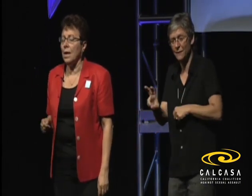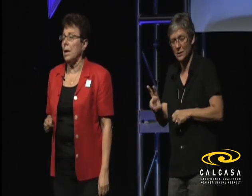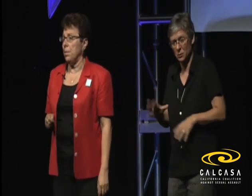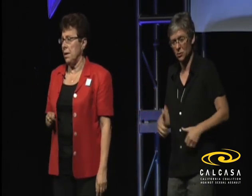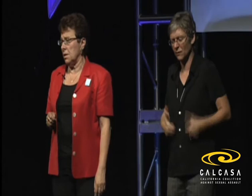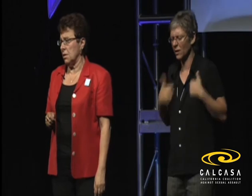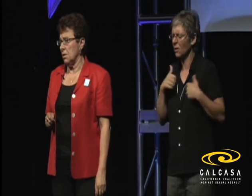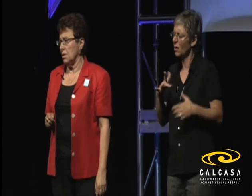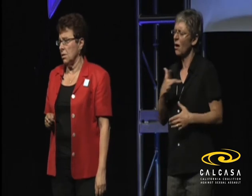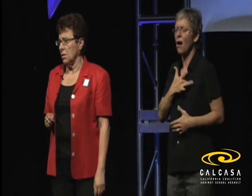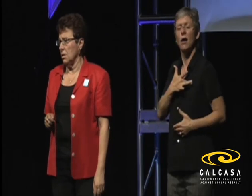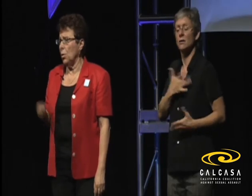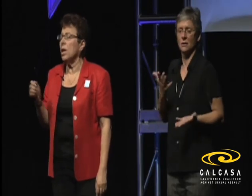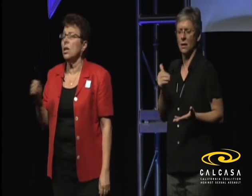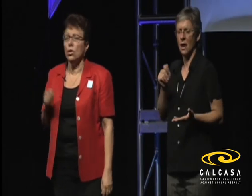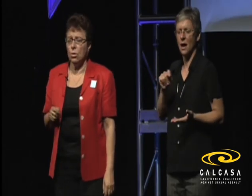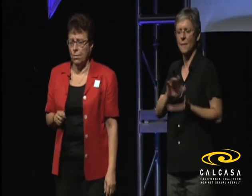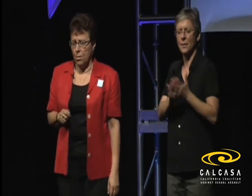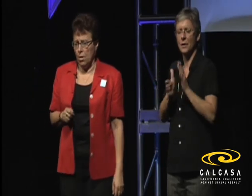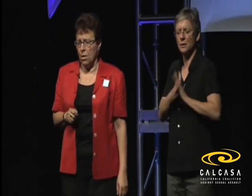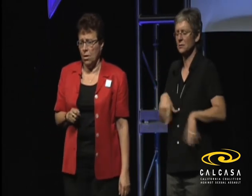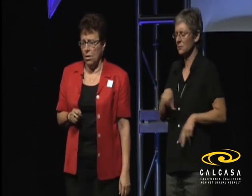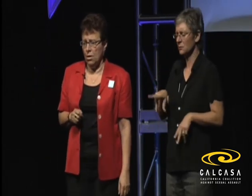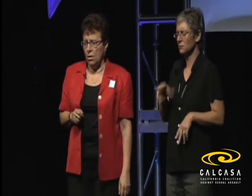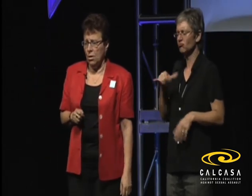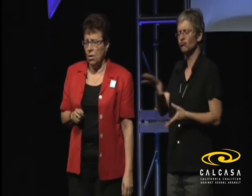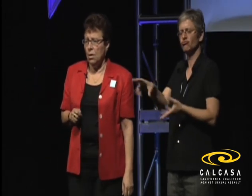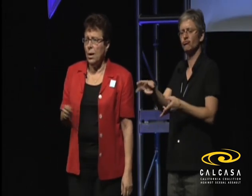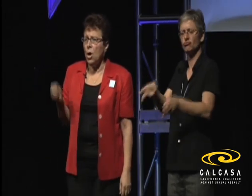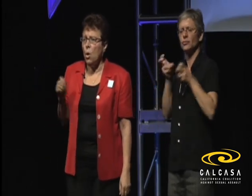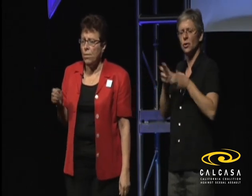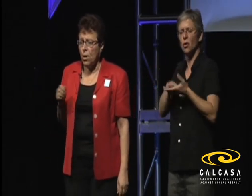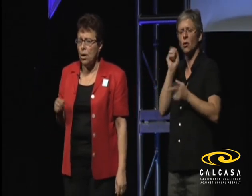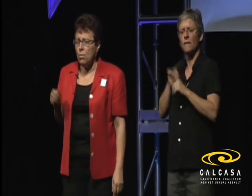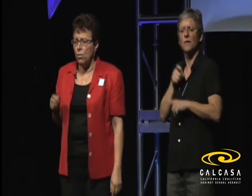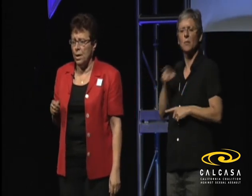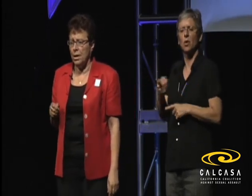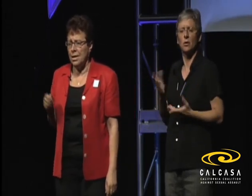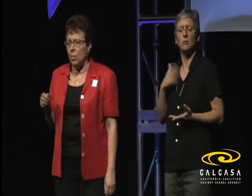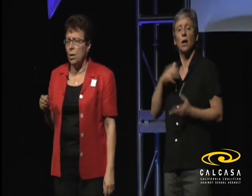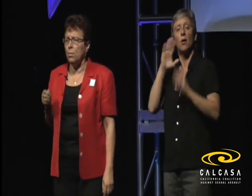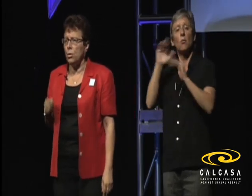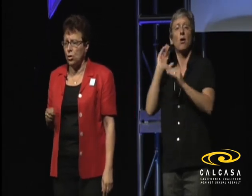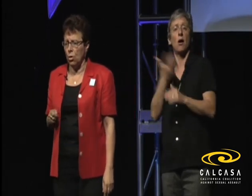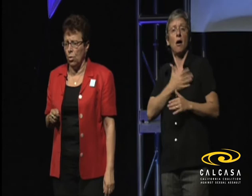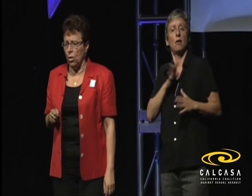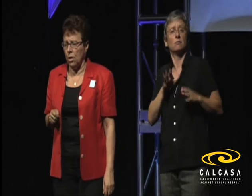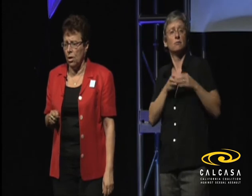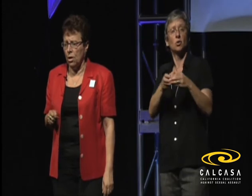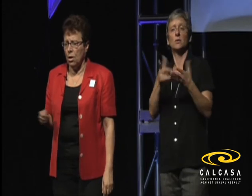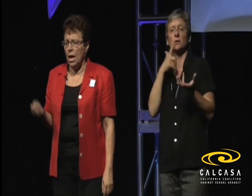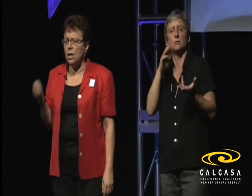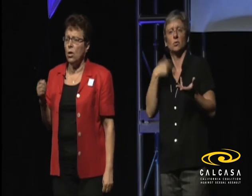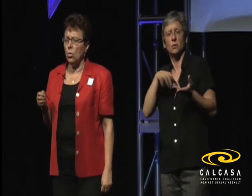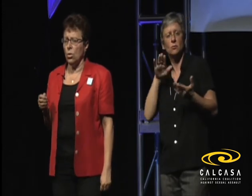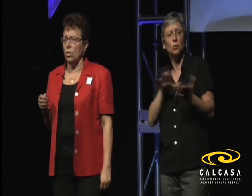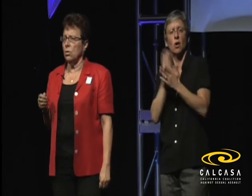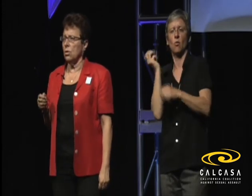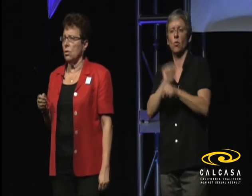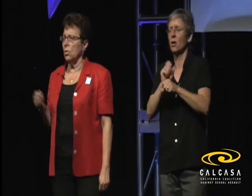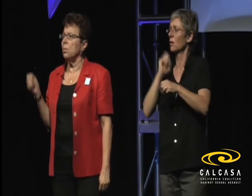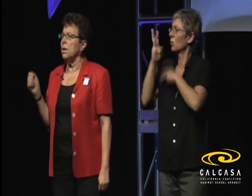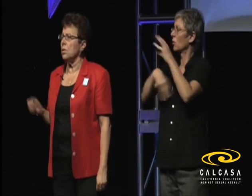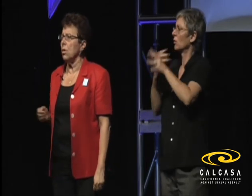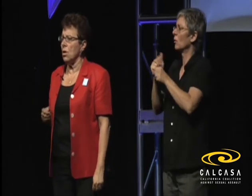a heart at peace. We can learn from her. My hope for our movement is that we approach our work and our